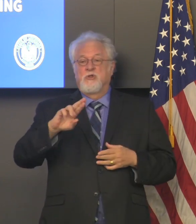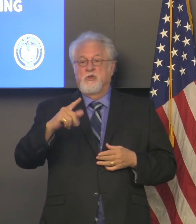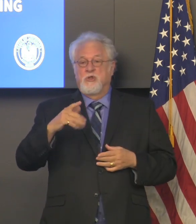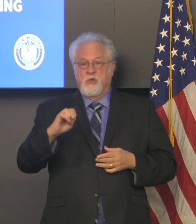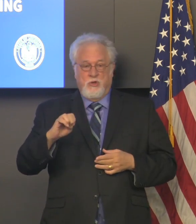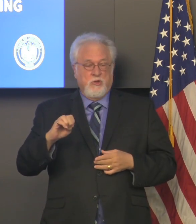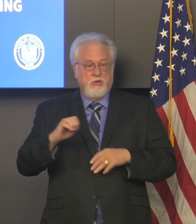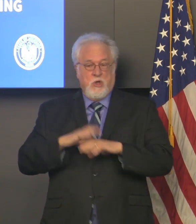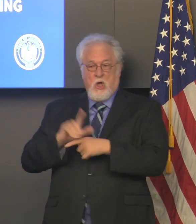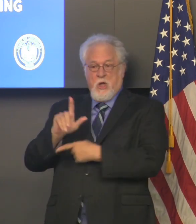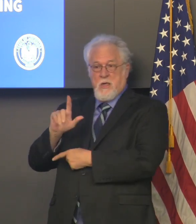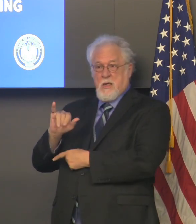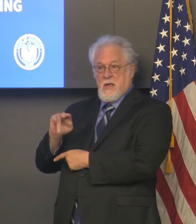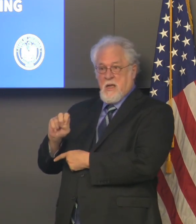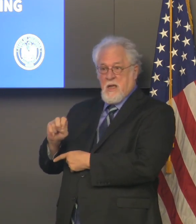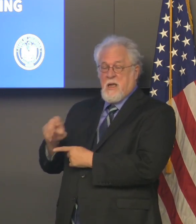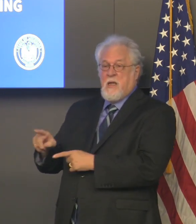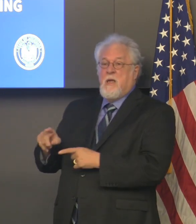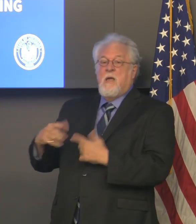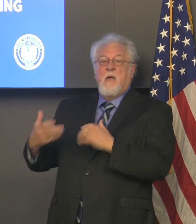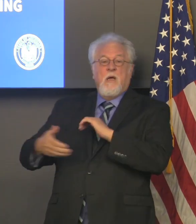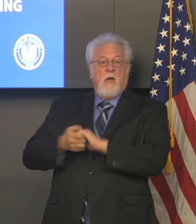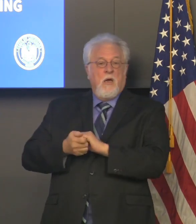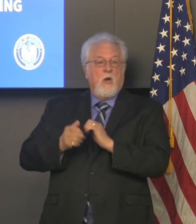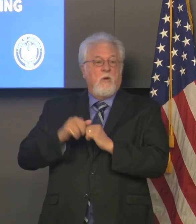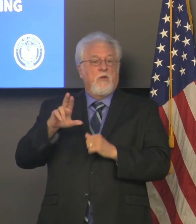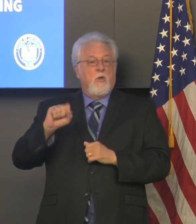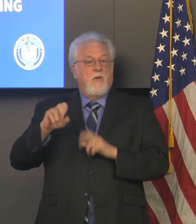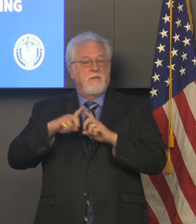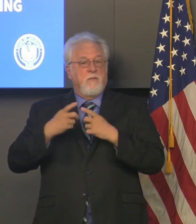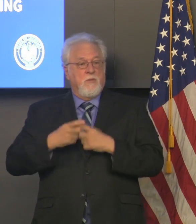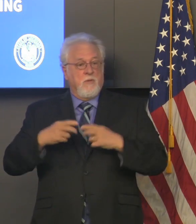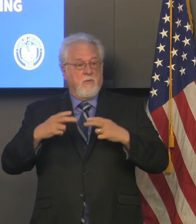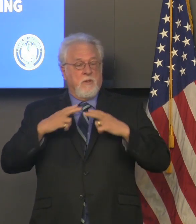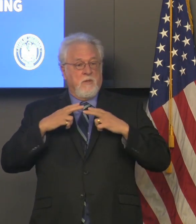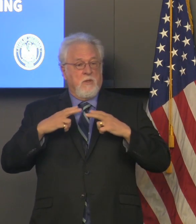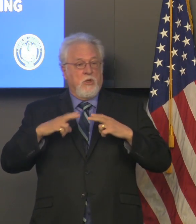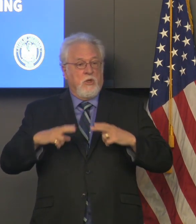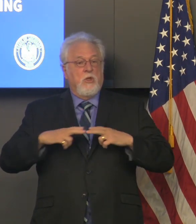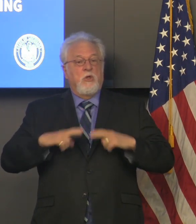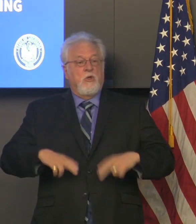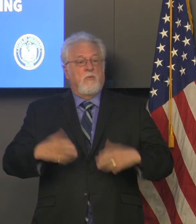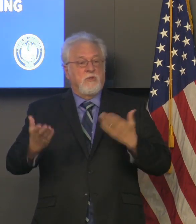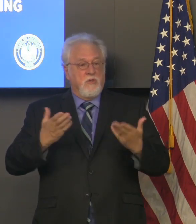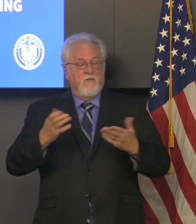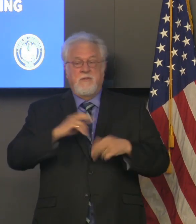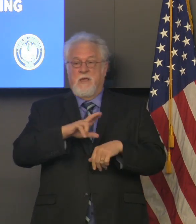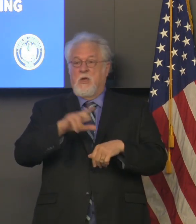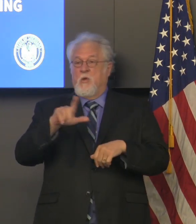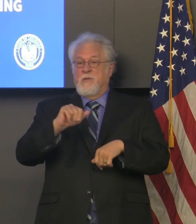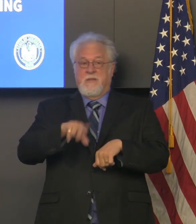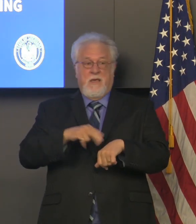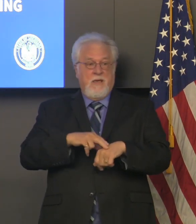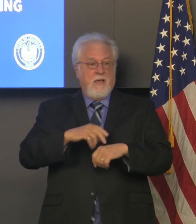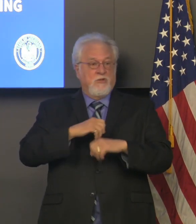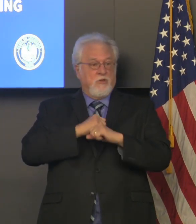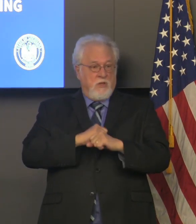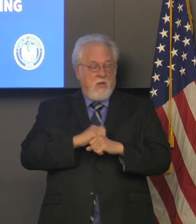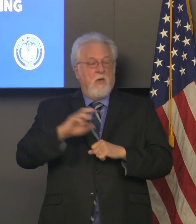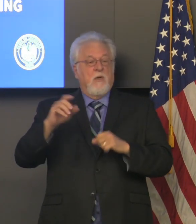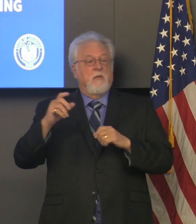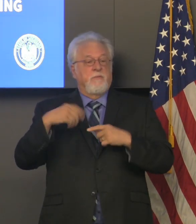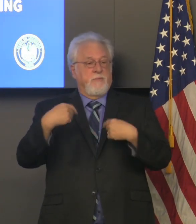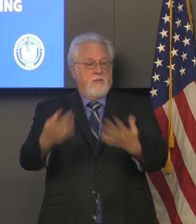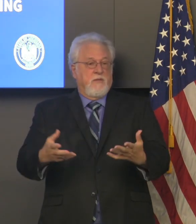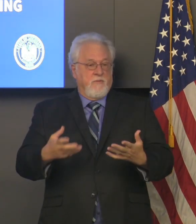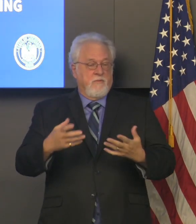New Orleans. These are all being done in partnership with the U.S. Department of Health and Human Services, and the Louisiana National Guard is actually administering